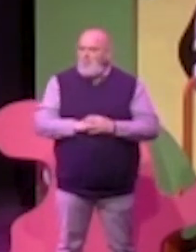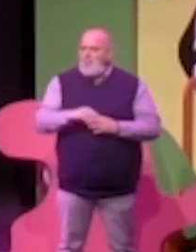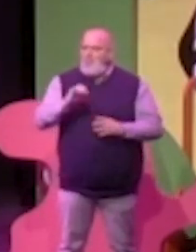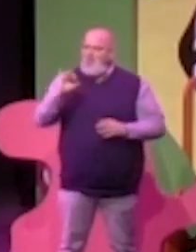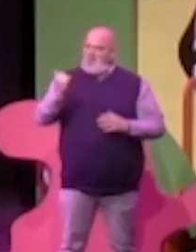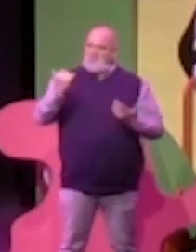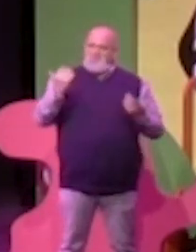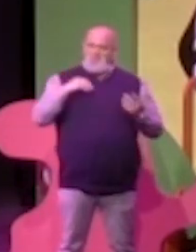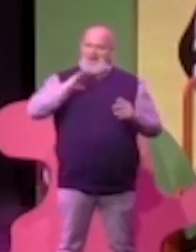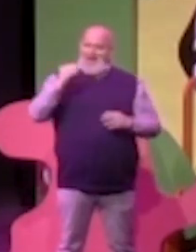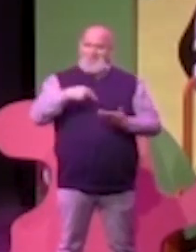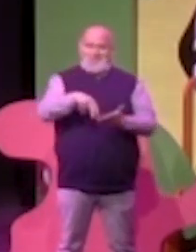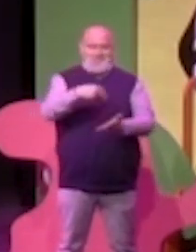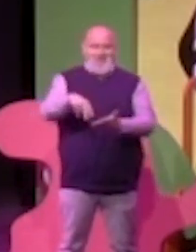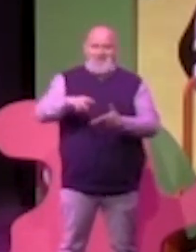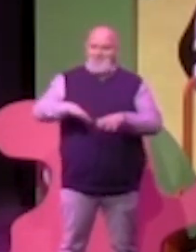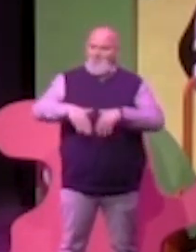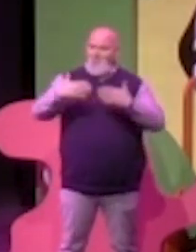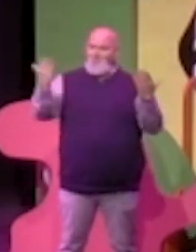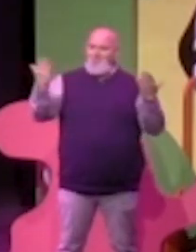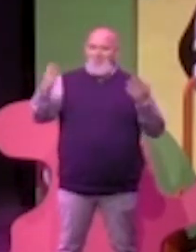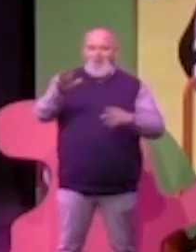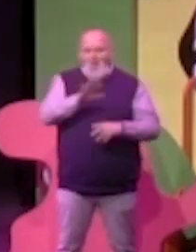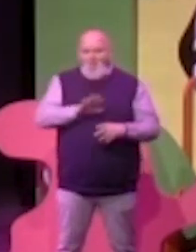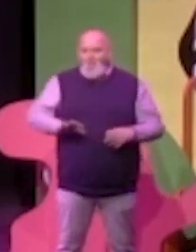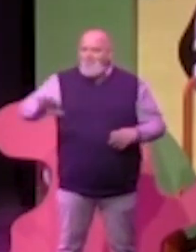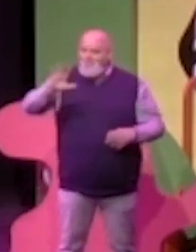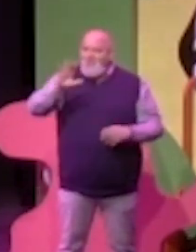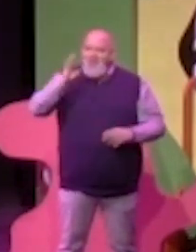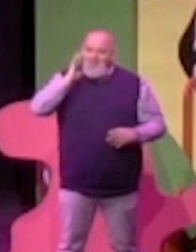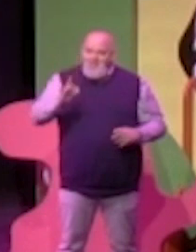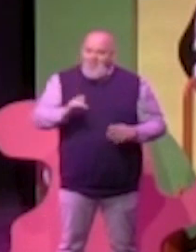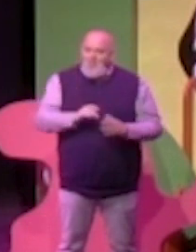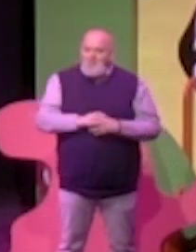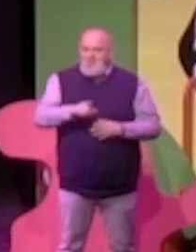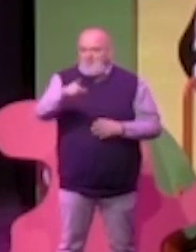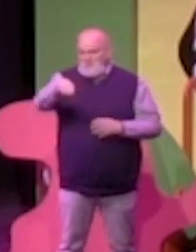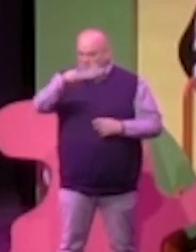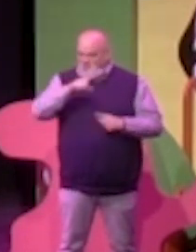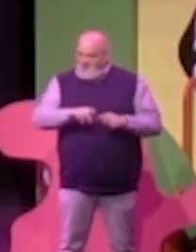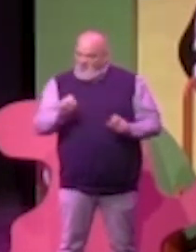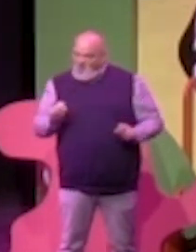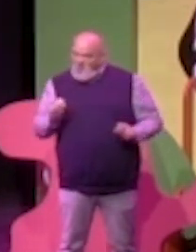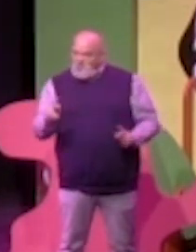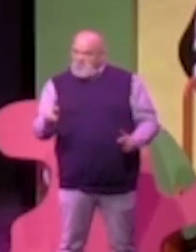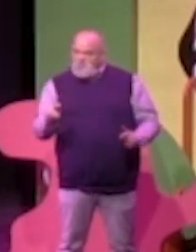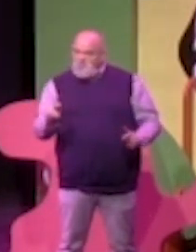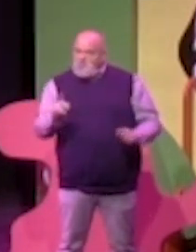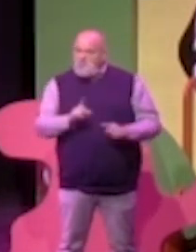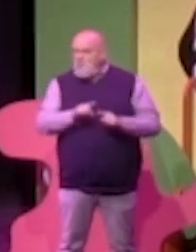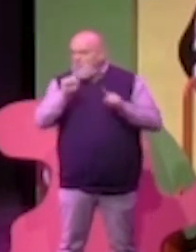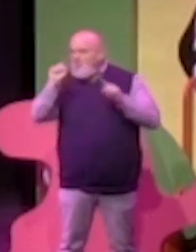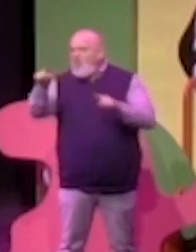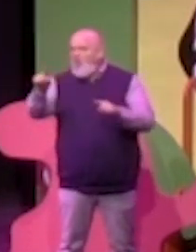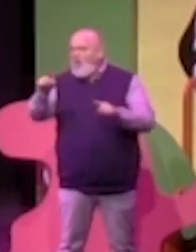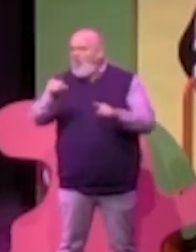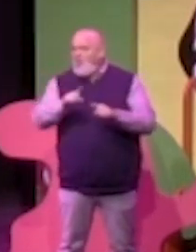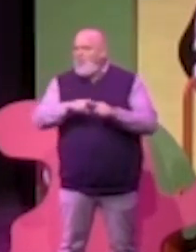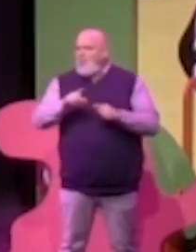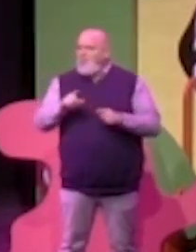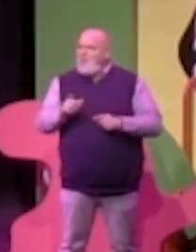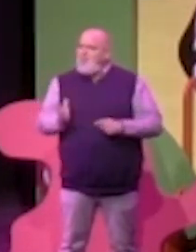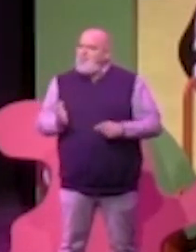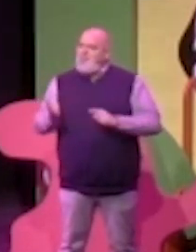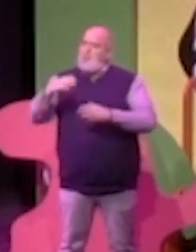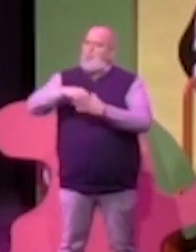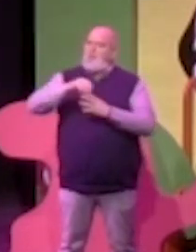our dance again all over California. Mm. And if you have the opportunity to go out and be at one of their